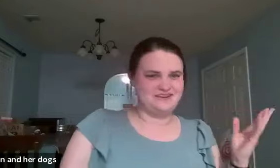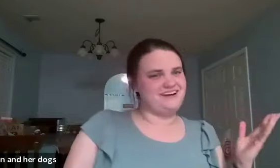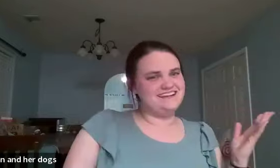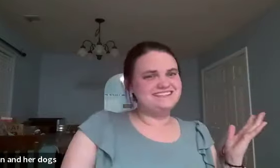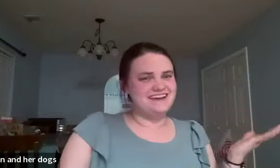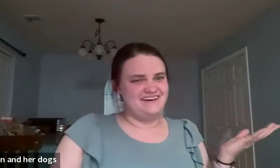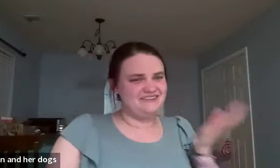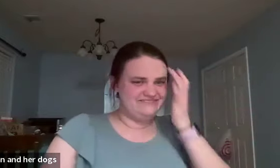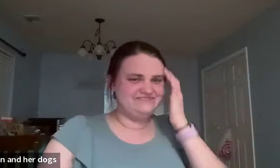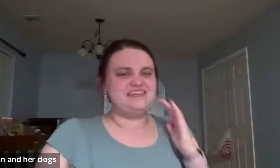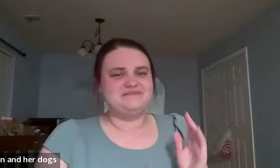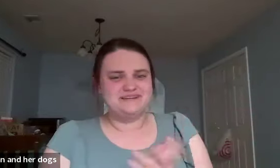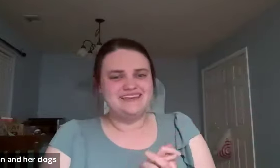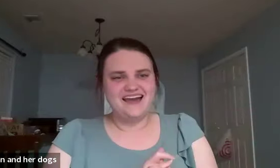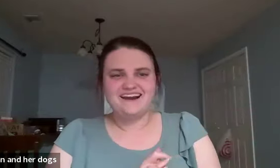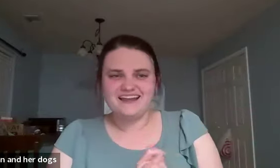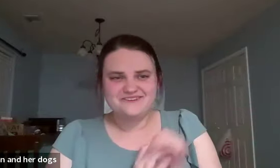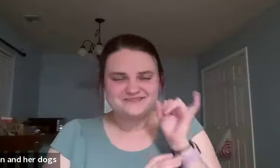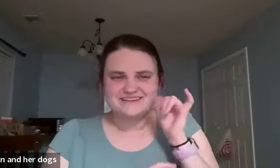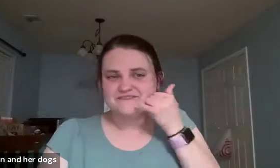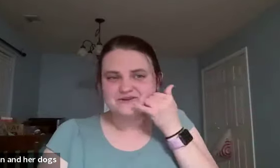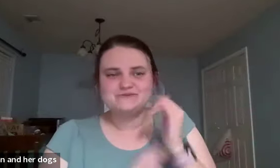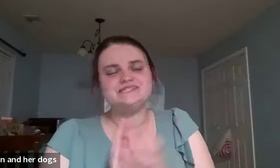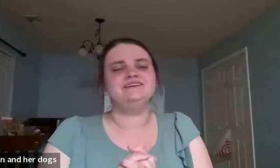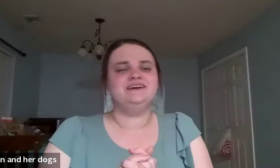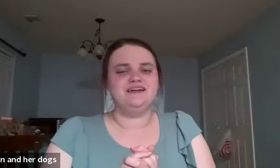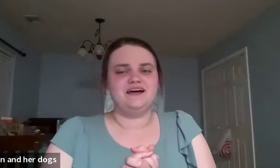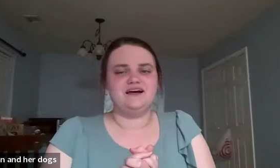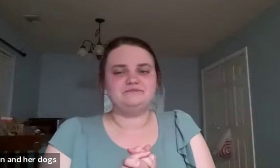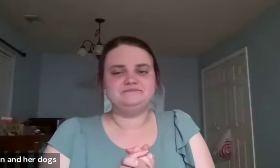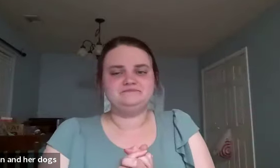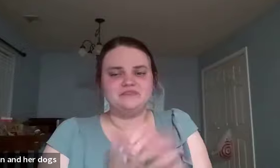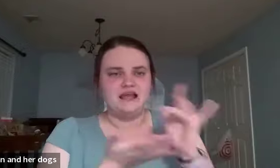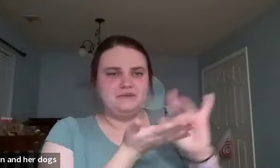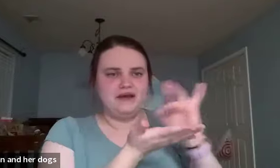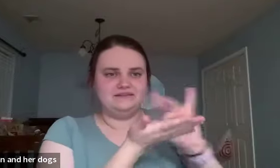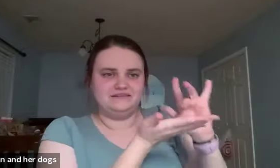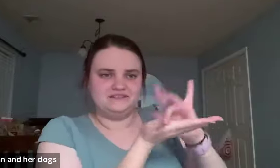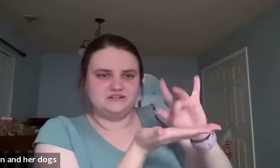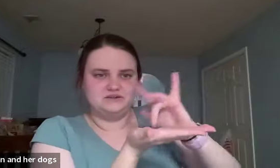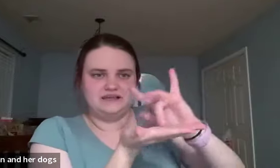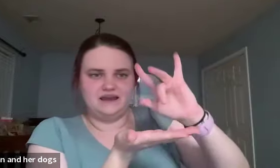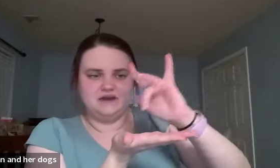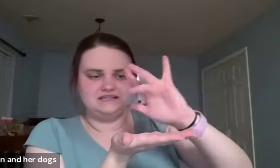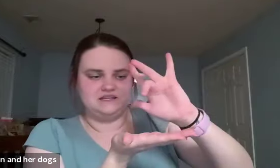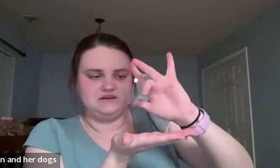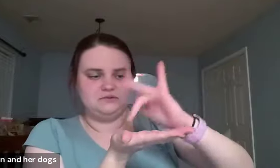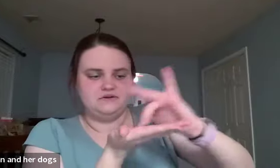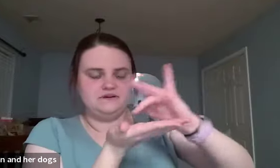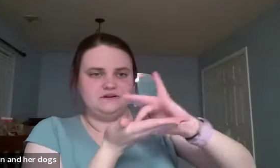7th grade. So, but yeah, our iPhones and our phones. iPad is also like, iPad is like you have the pointer finger